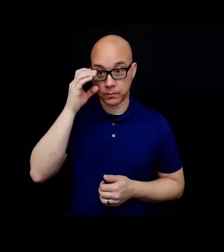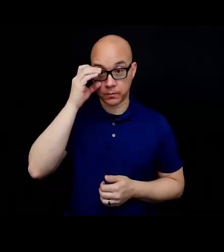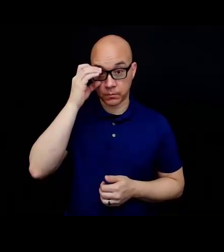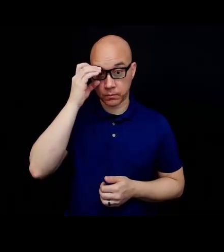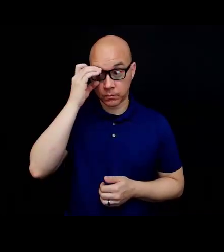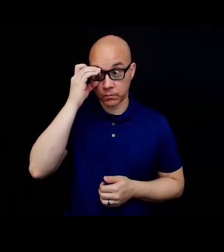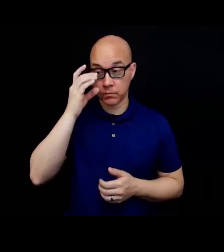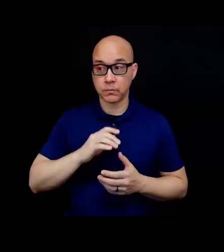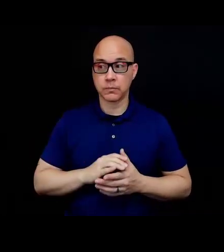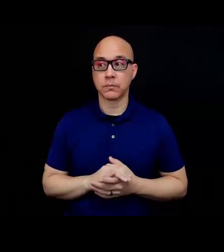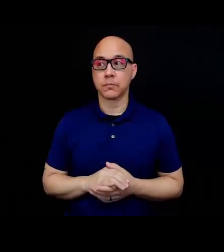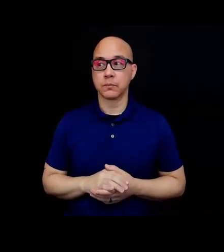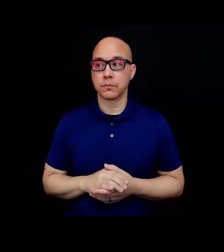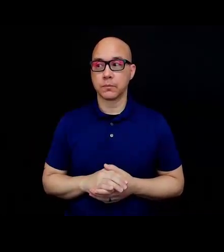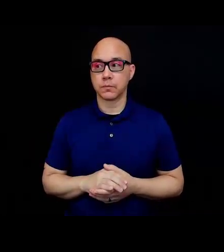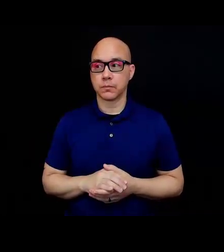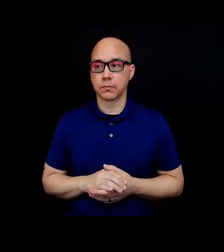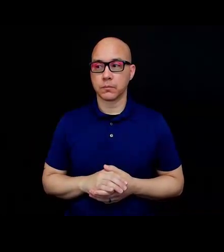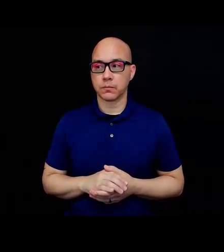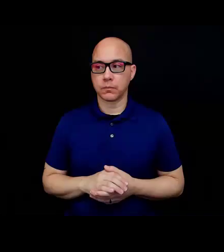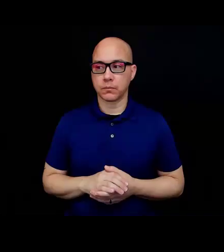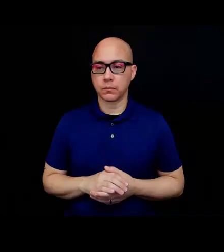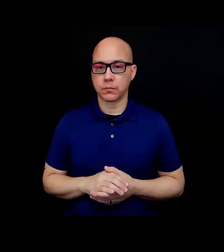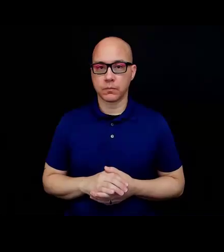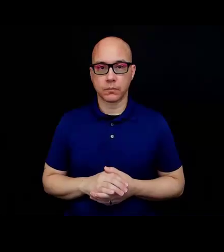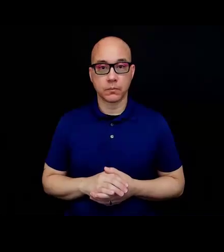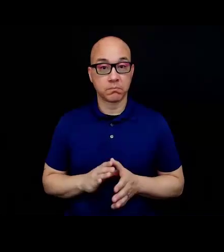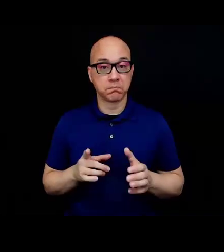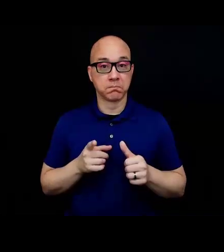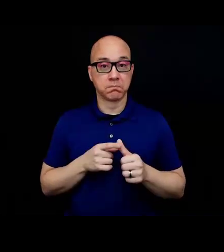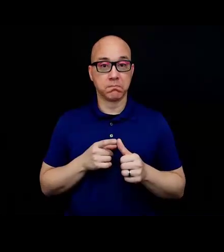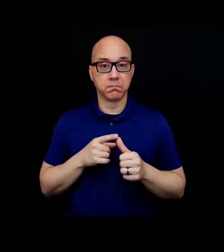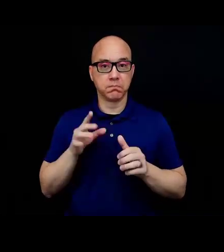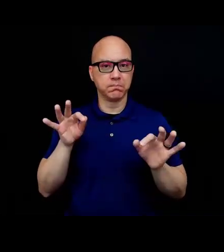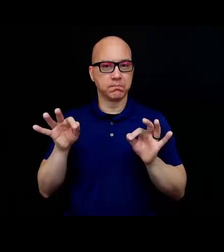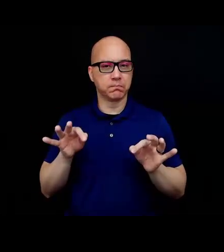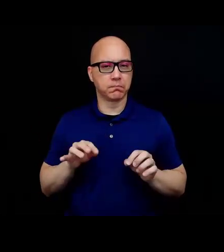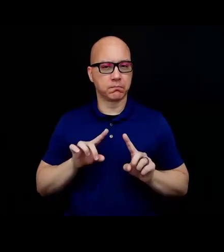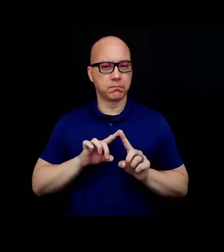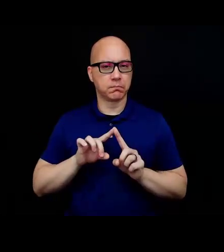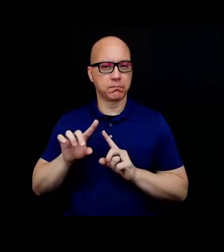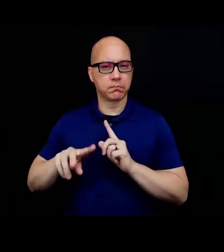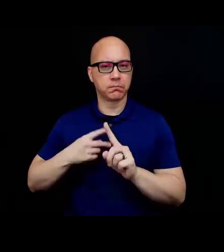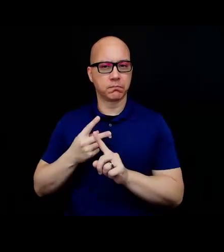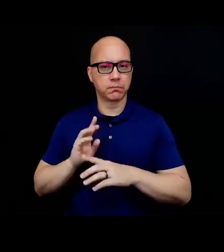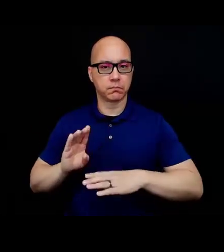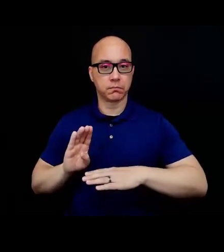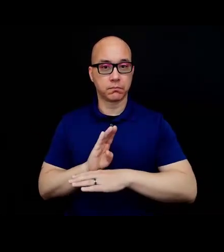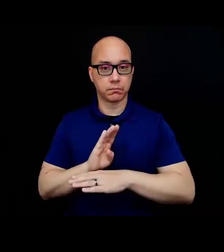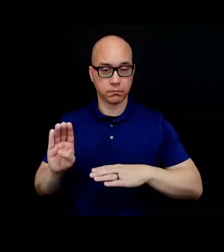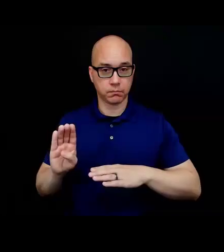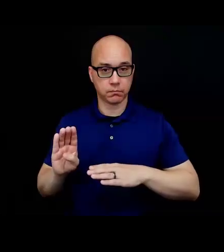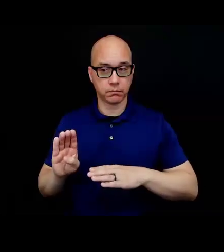purchases. First, let's talk about the different types of business loans. So you have